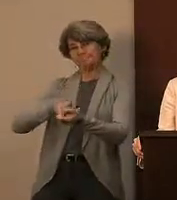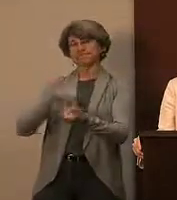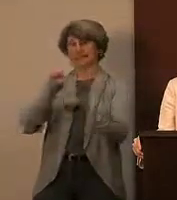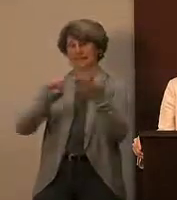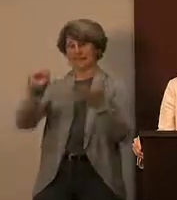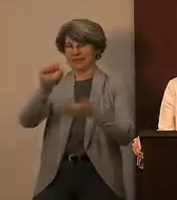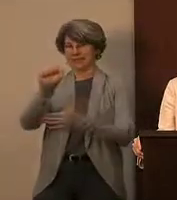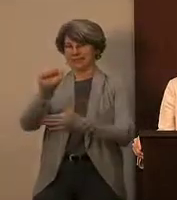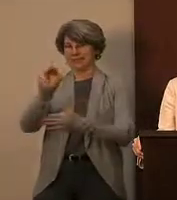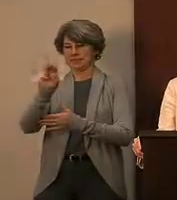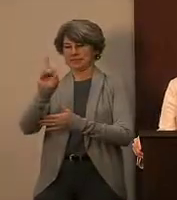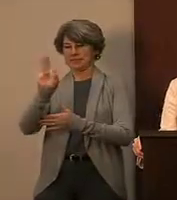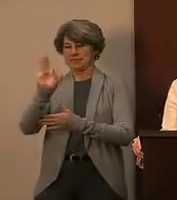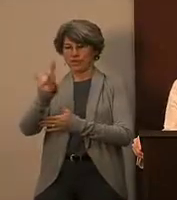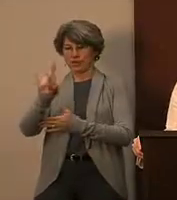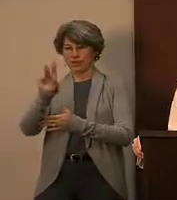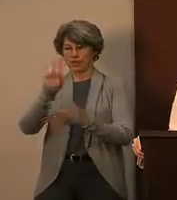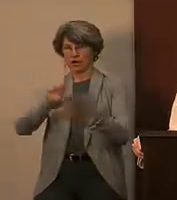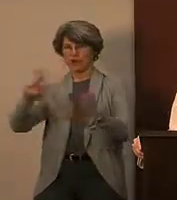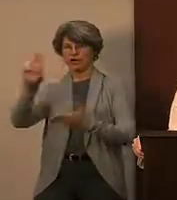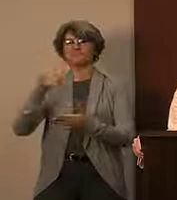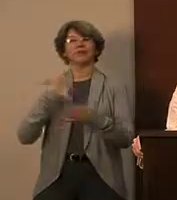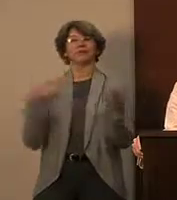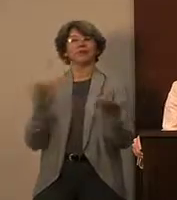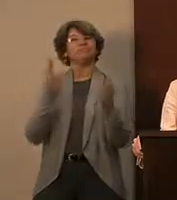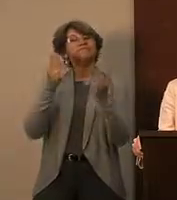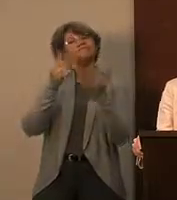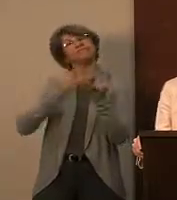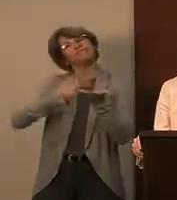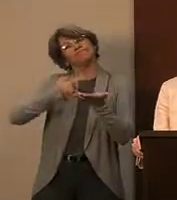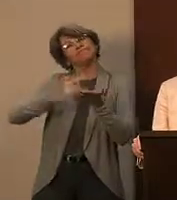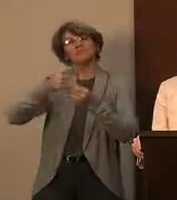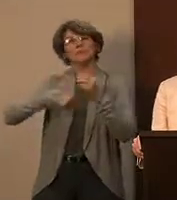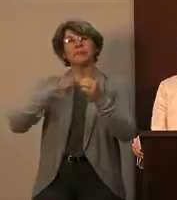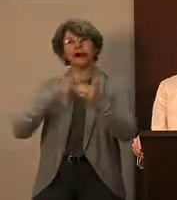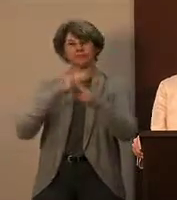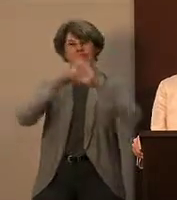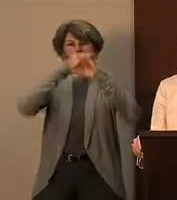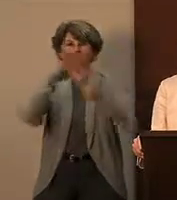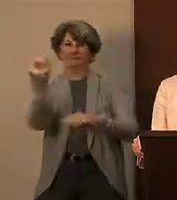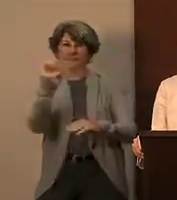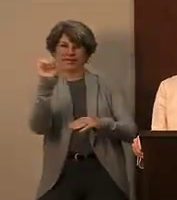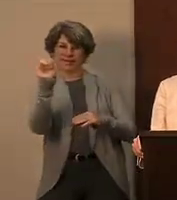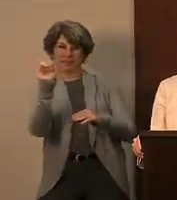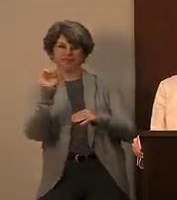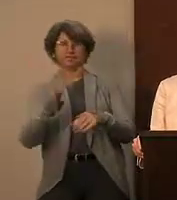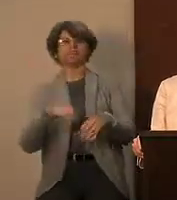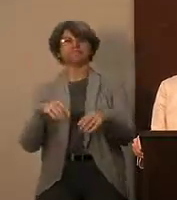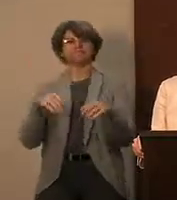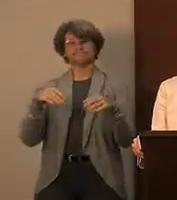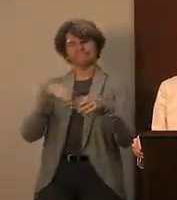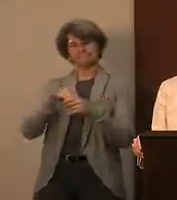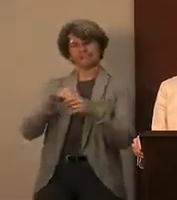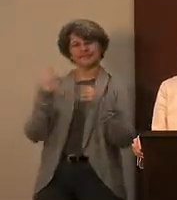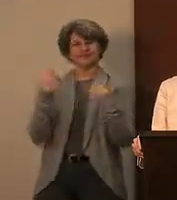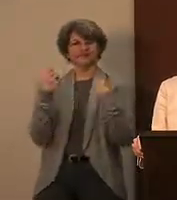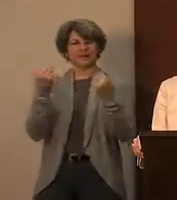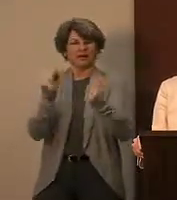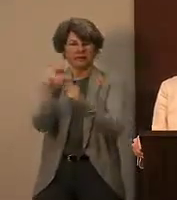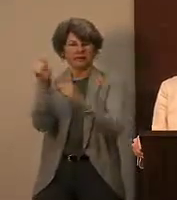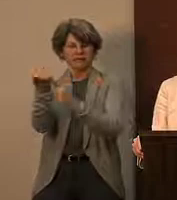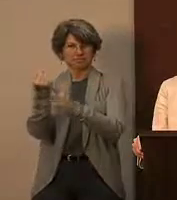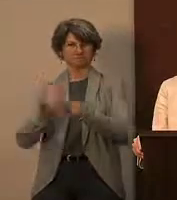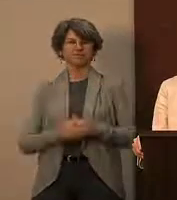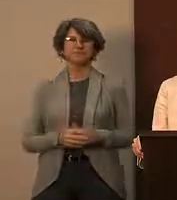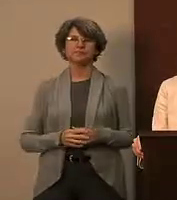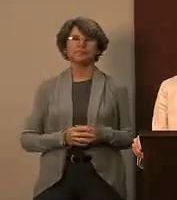here today to talk to you about infection prevention issues in behavioral health settings.